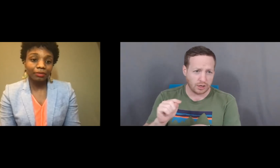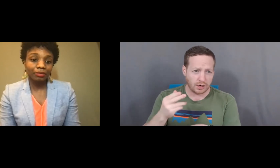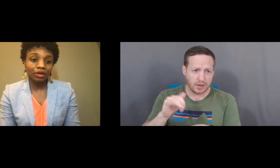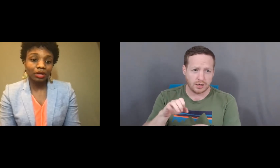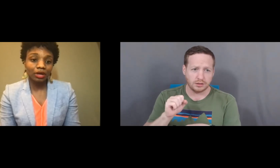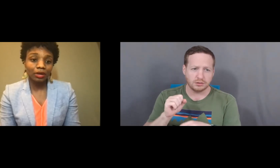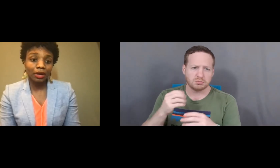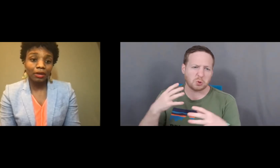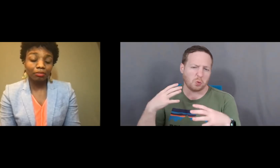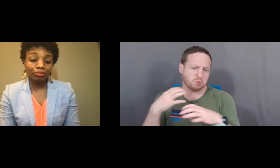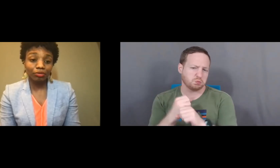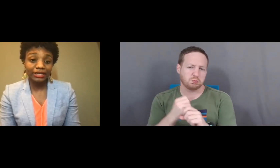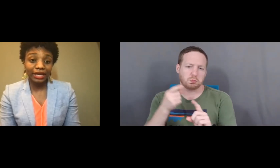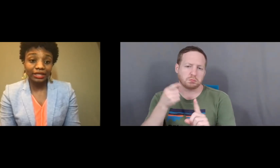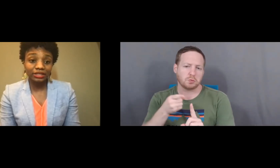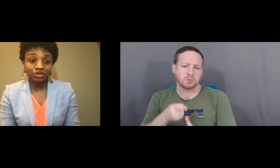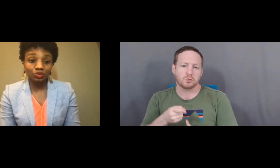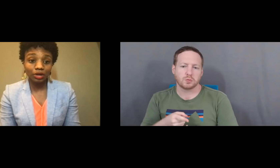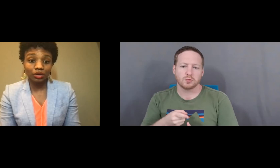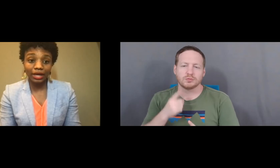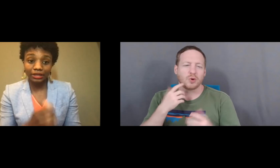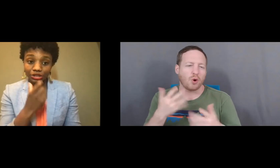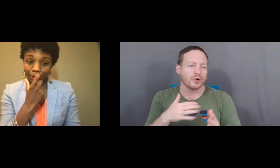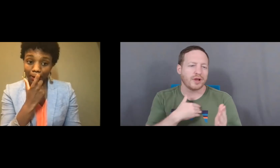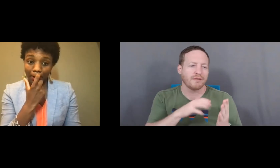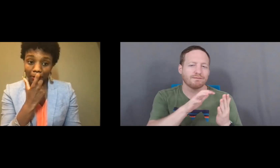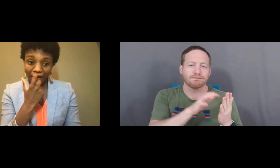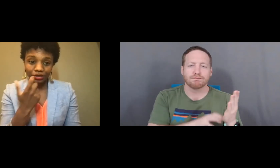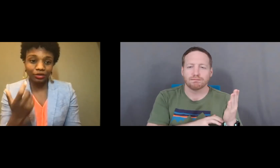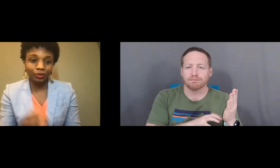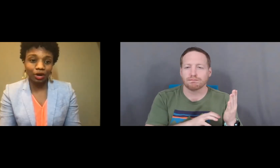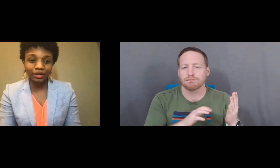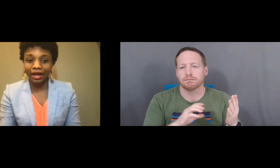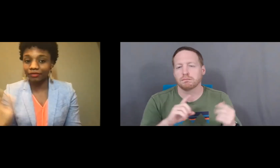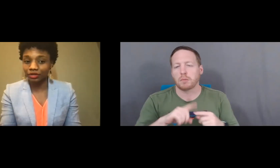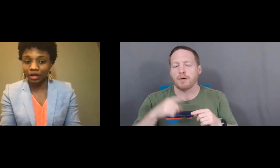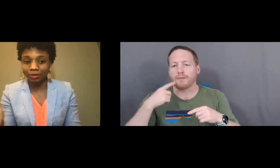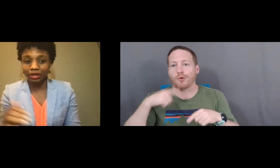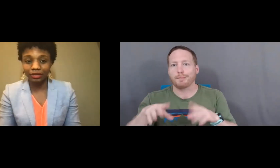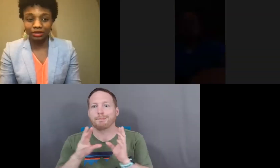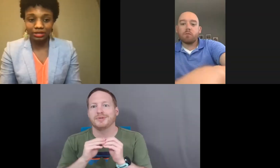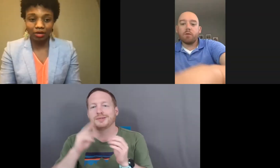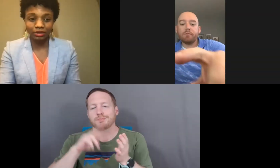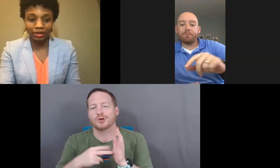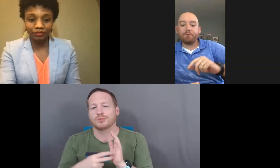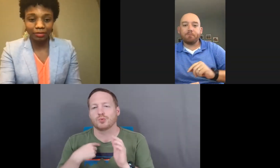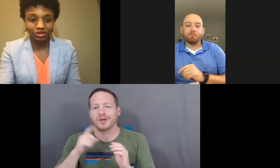program. Brett Hayes, did you want to go ahead and share on that? I know that we already have the document here that lists out information,